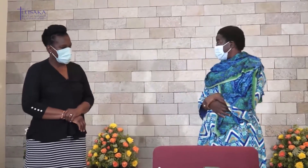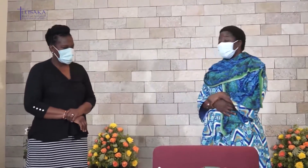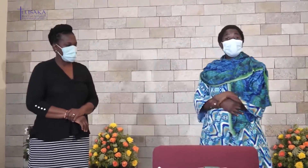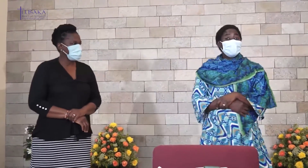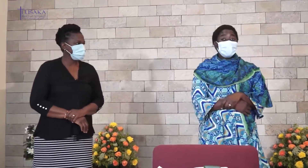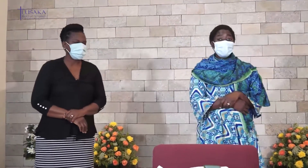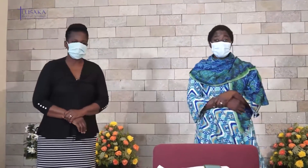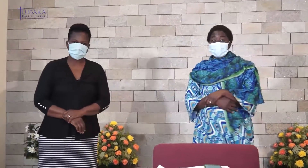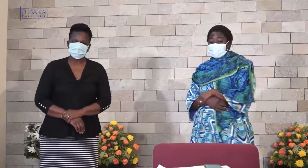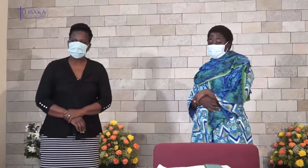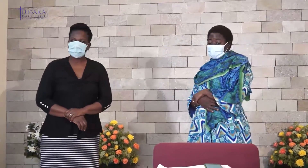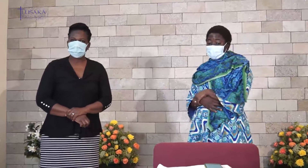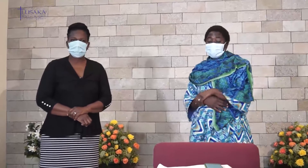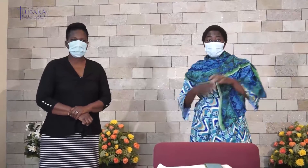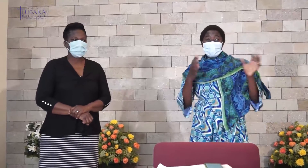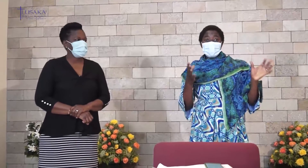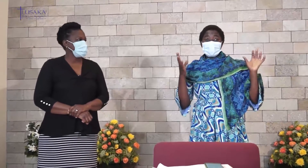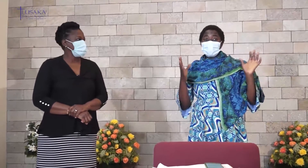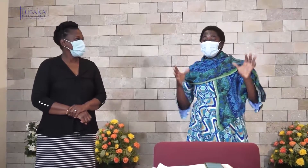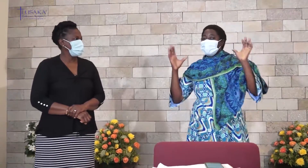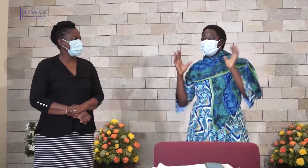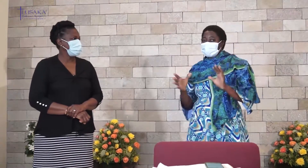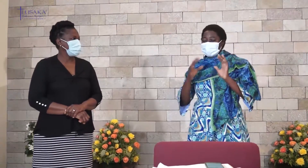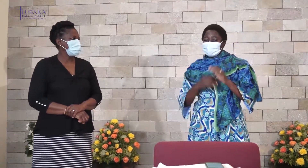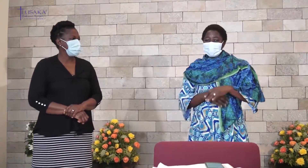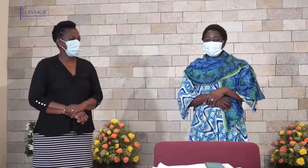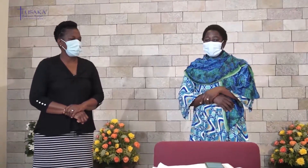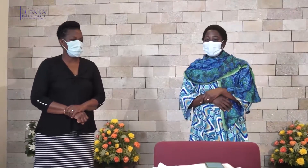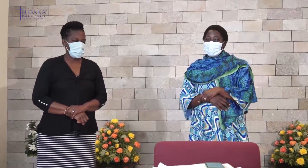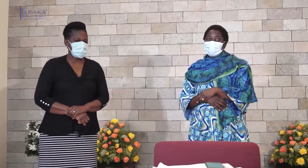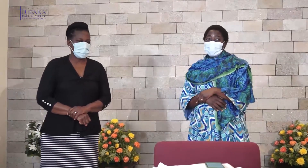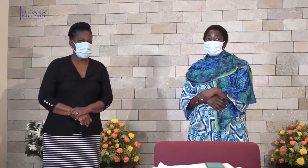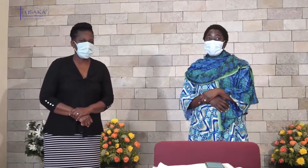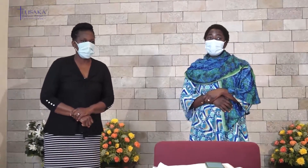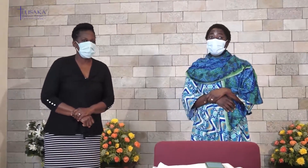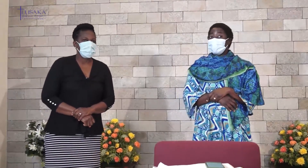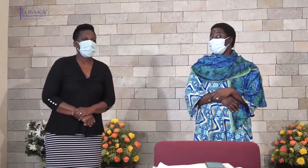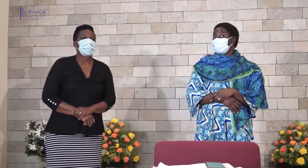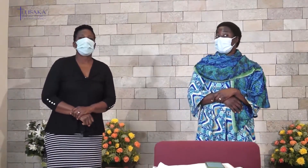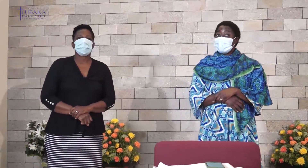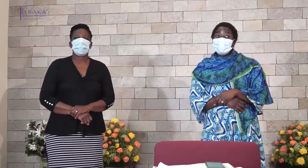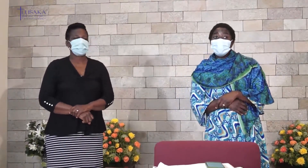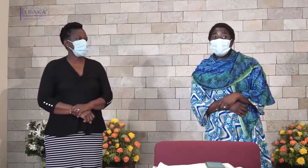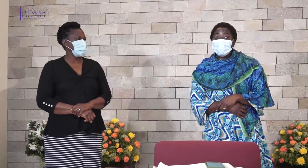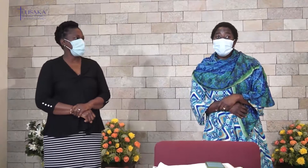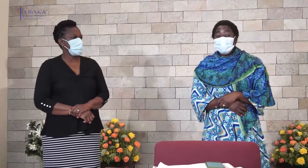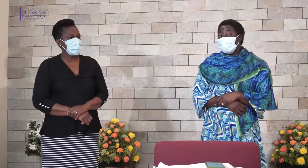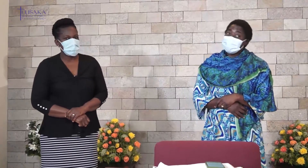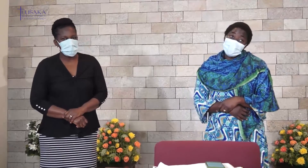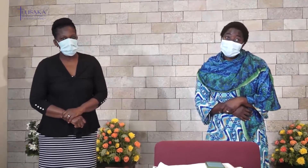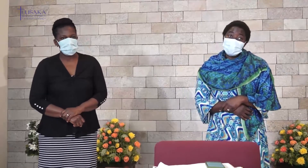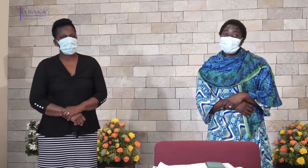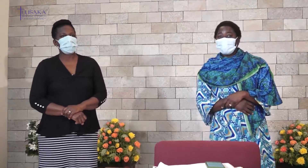Lord. Okay. So today, boys and girls, we want to praise him. All right, and we'll be looking at other people